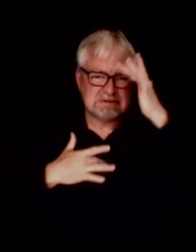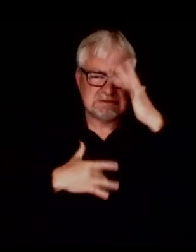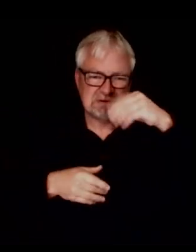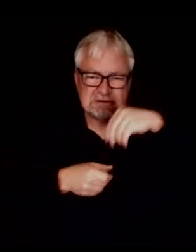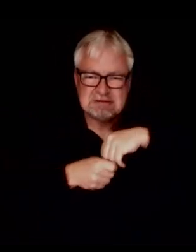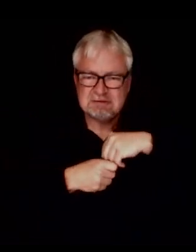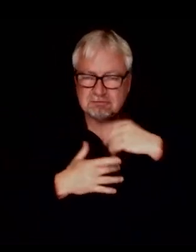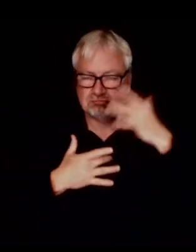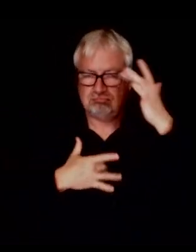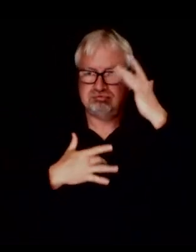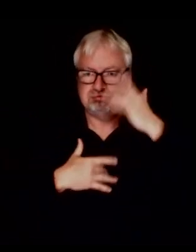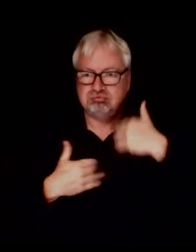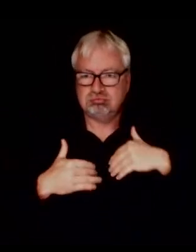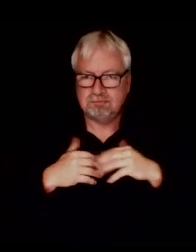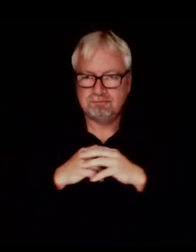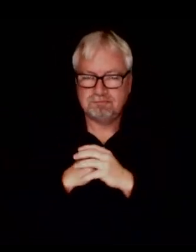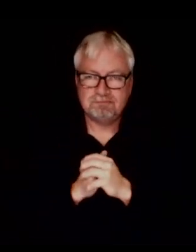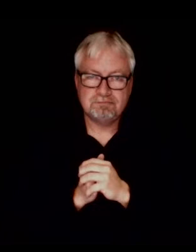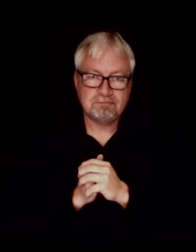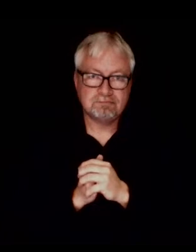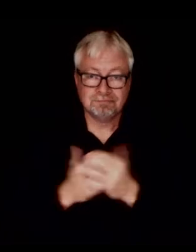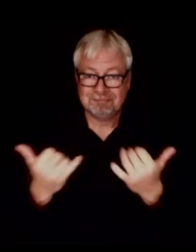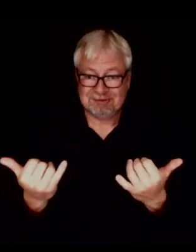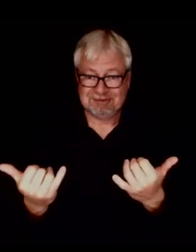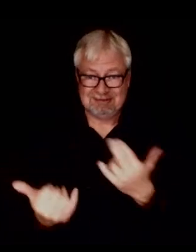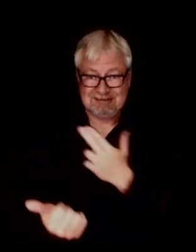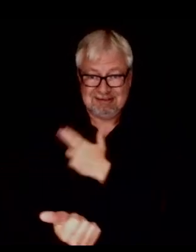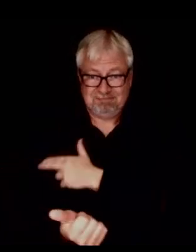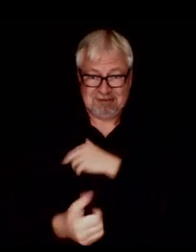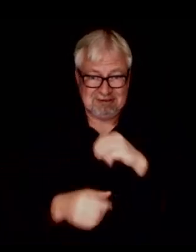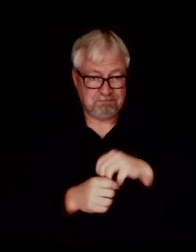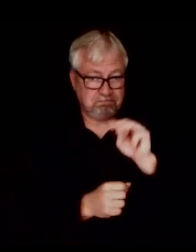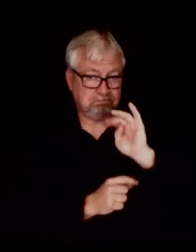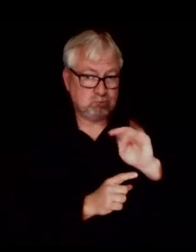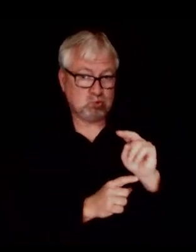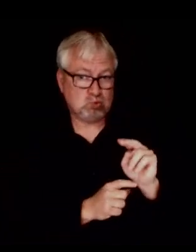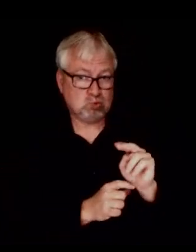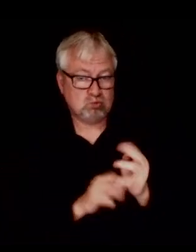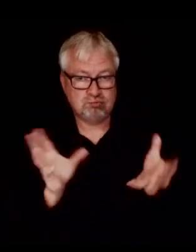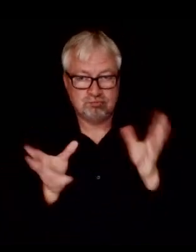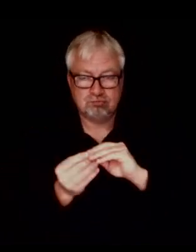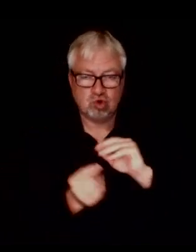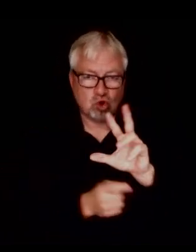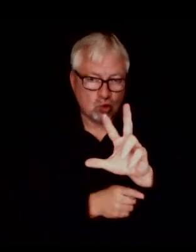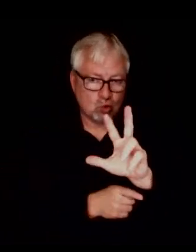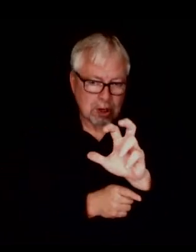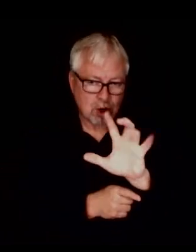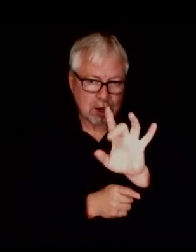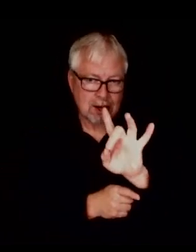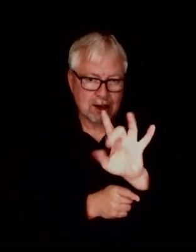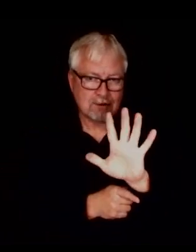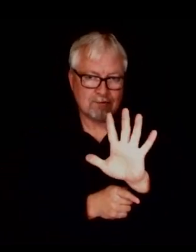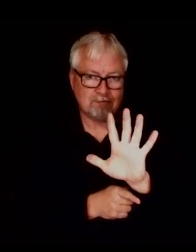At Children's Minnesota, we have had a total of 385 admissions from COVID-19. 88